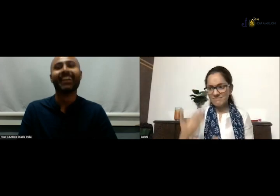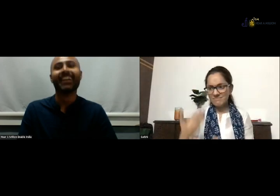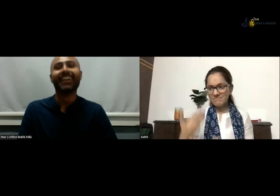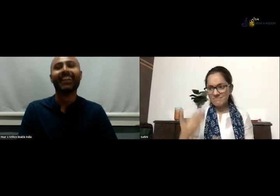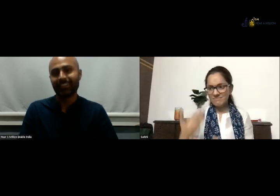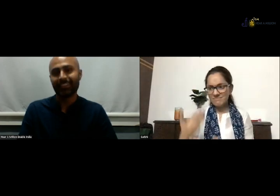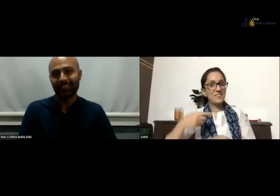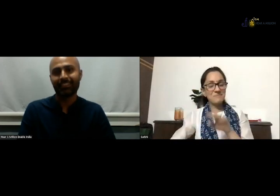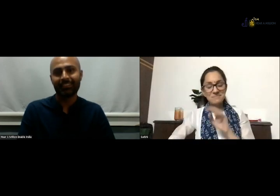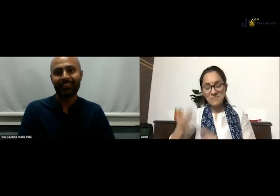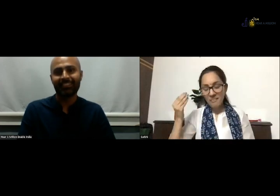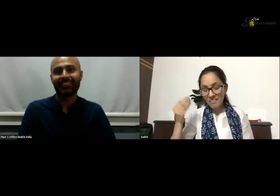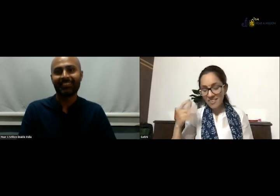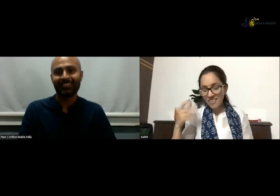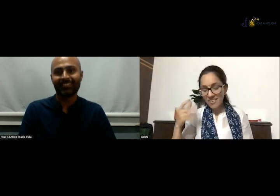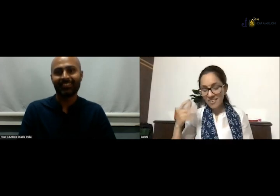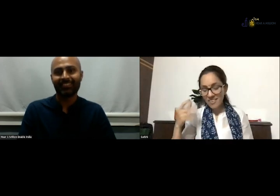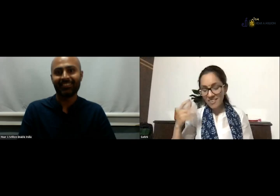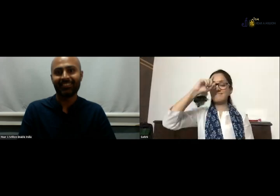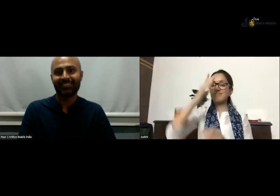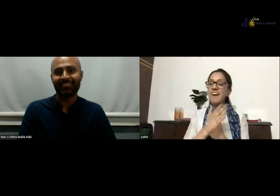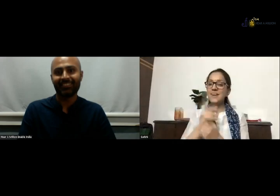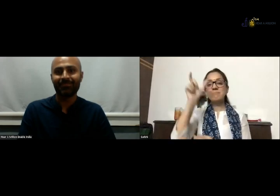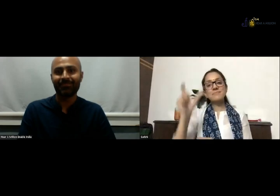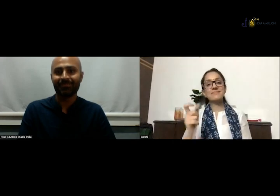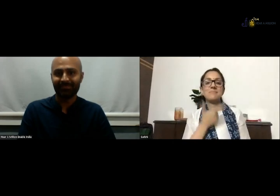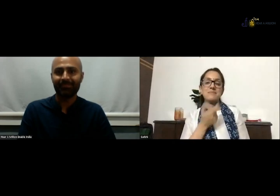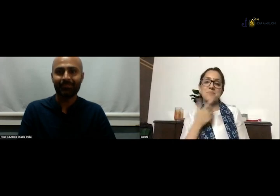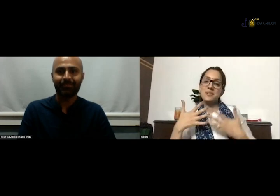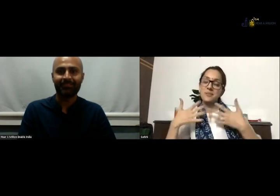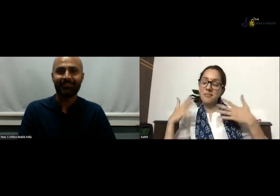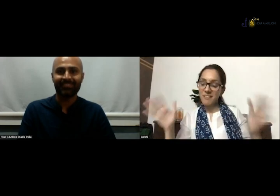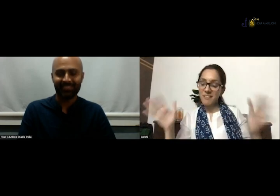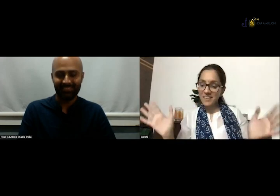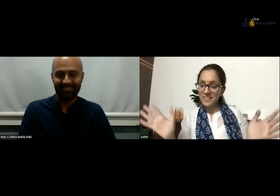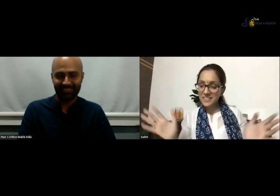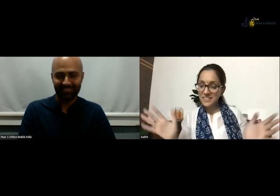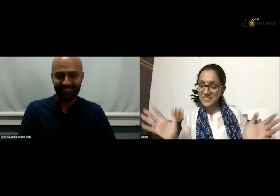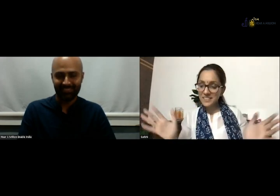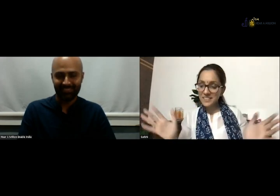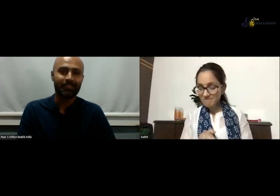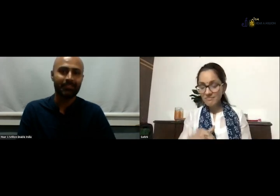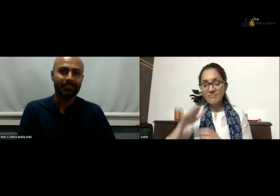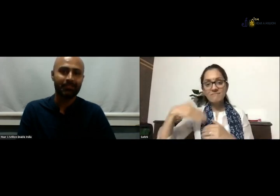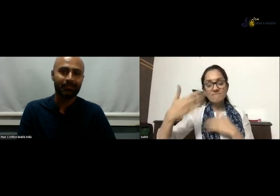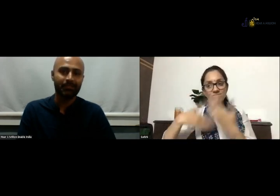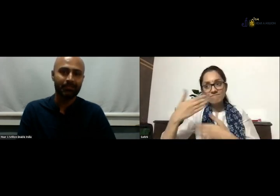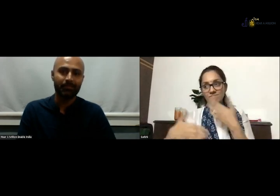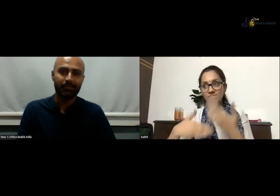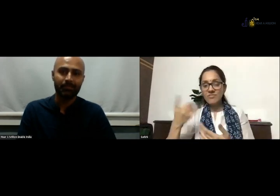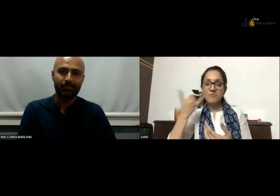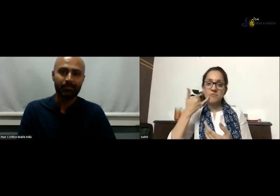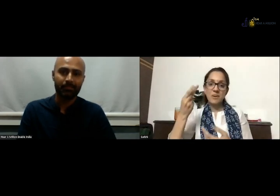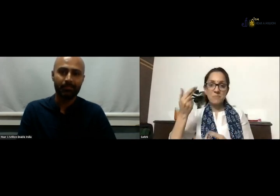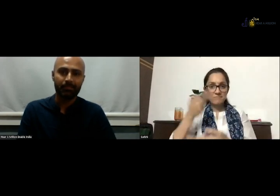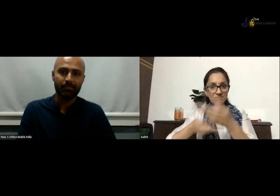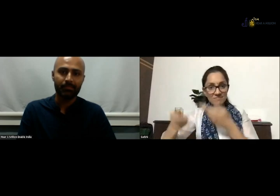is just the one person that I saw that she is always had a smile on her face that I